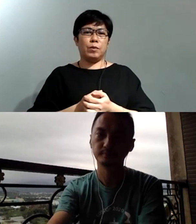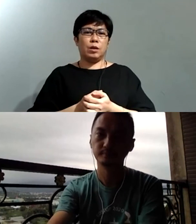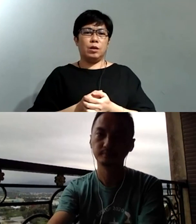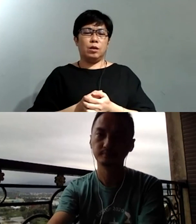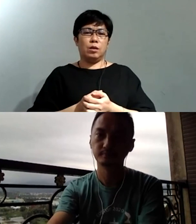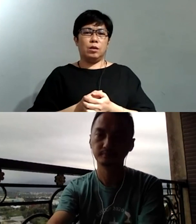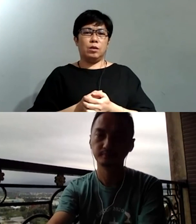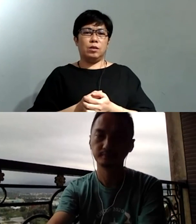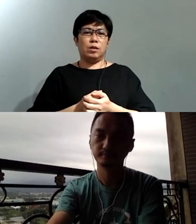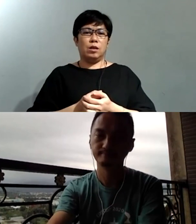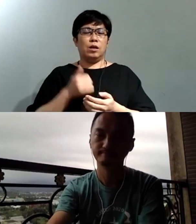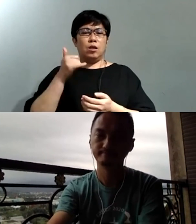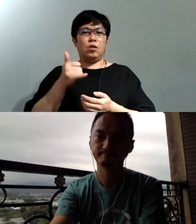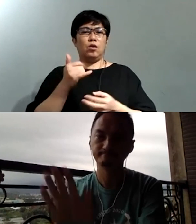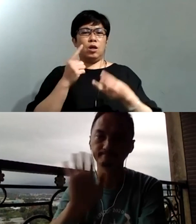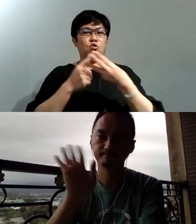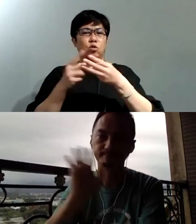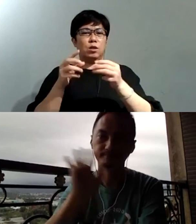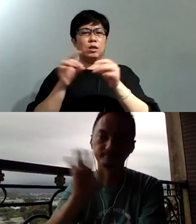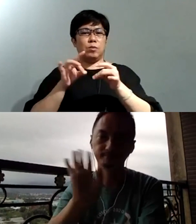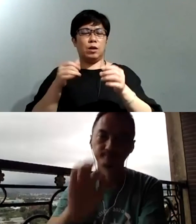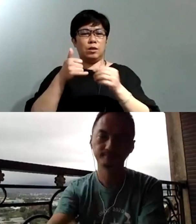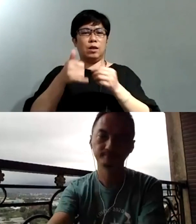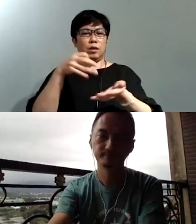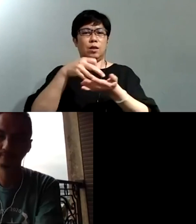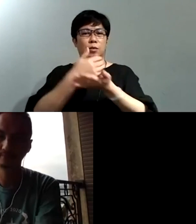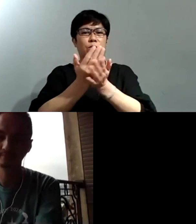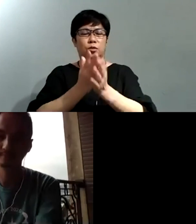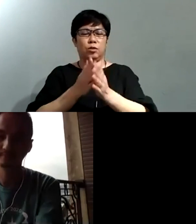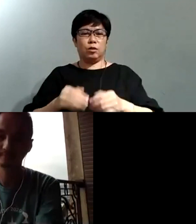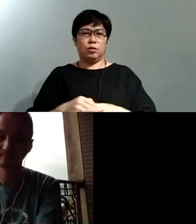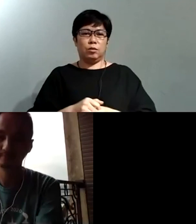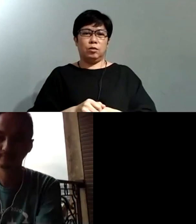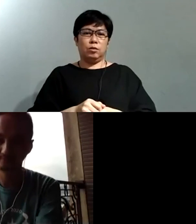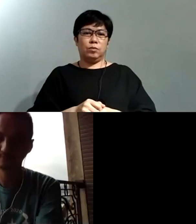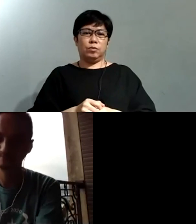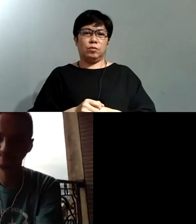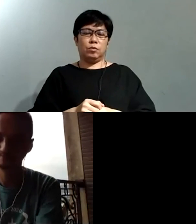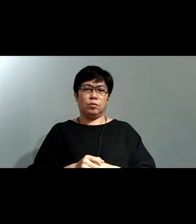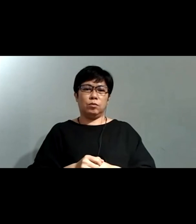Bye-bye. Bye-bye. Thank you.